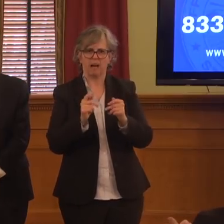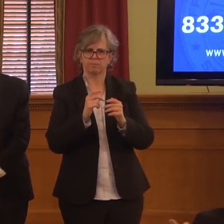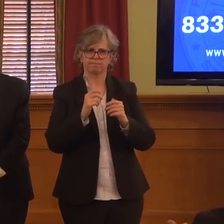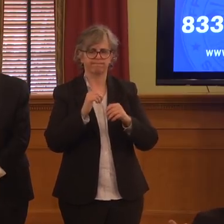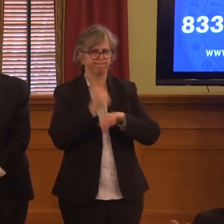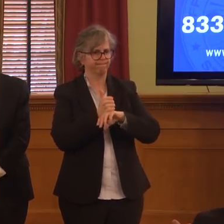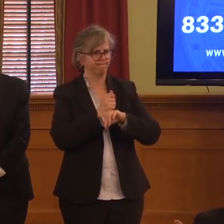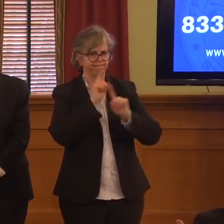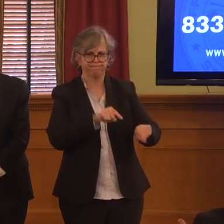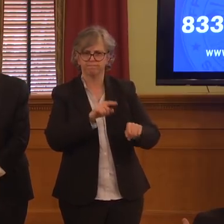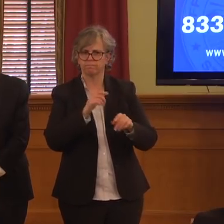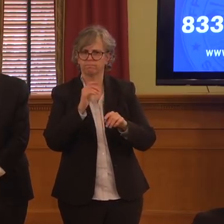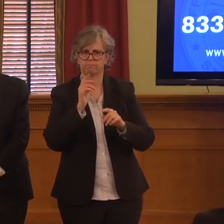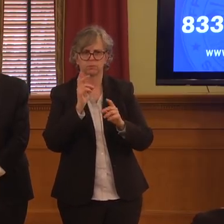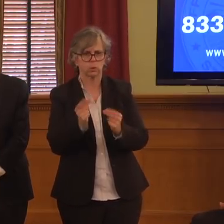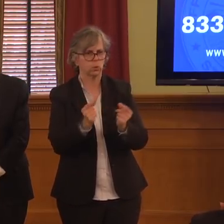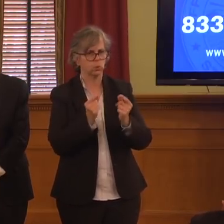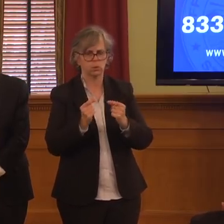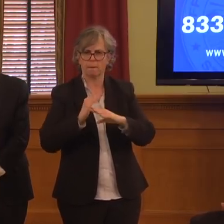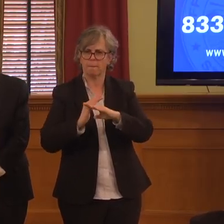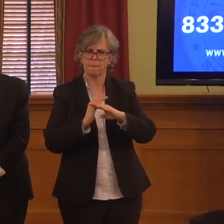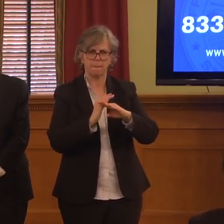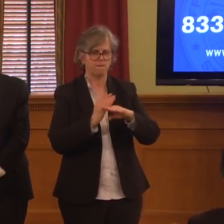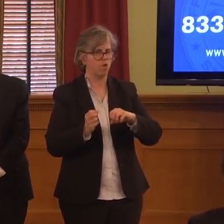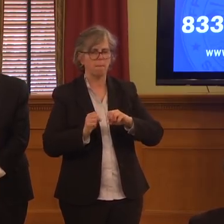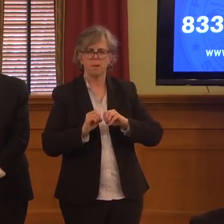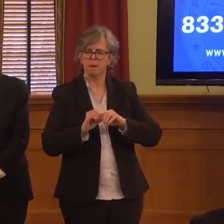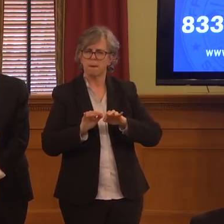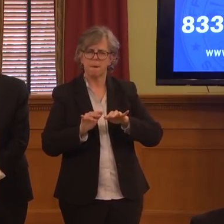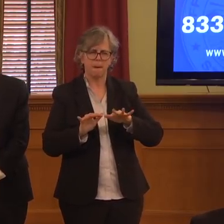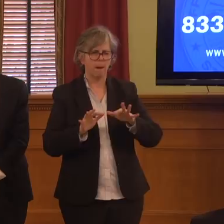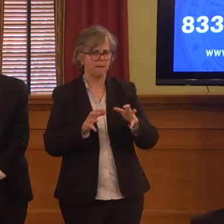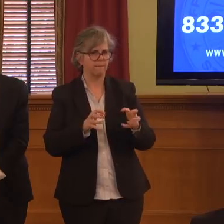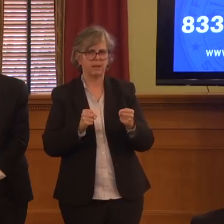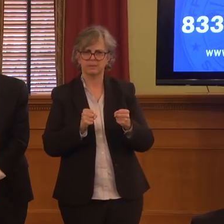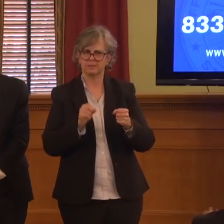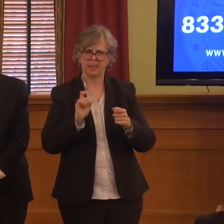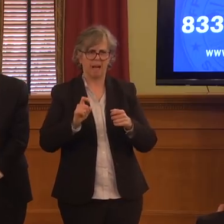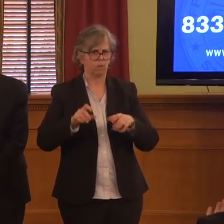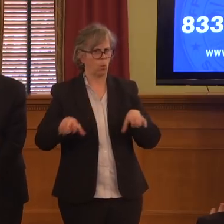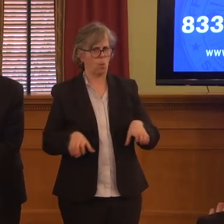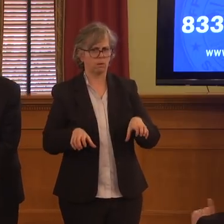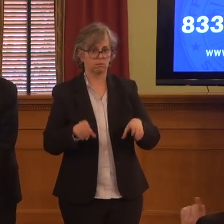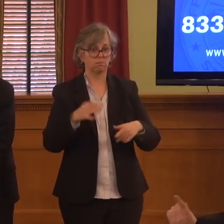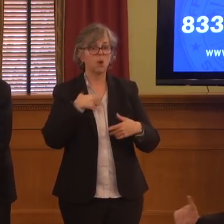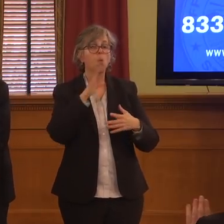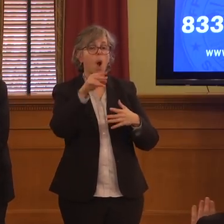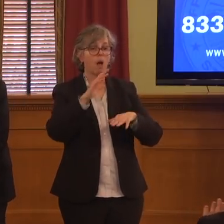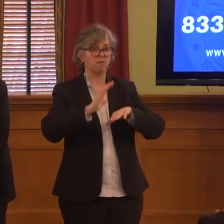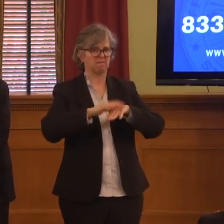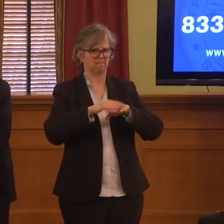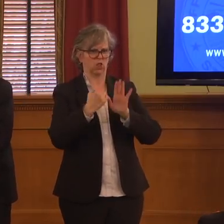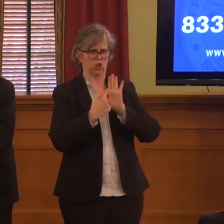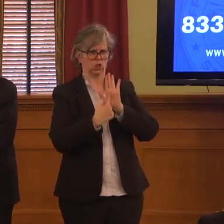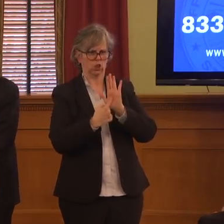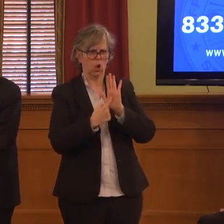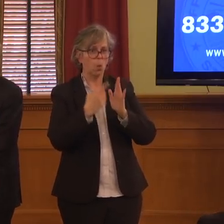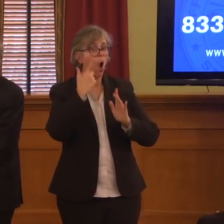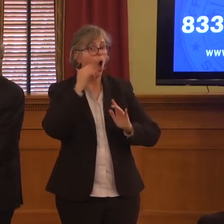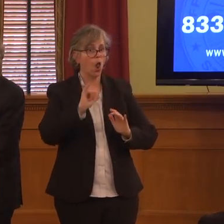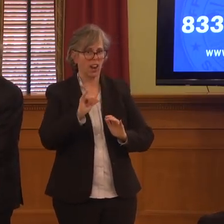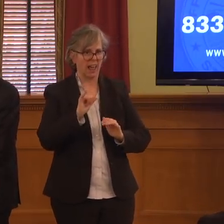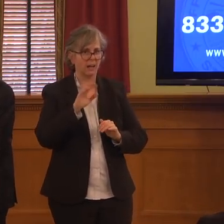down this disease and stop this trajectory. So let me show you, once again, for folks who maybe haven't seen